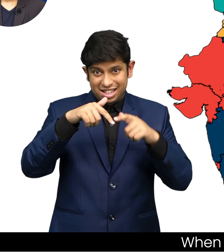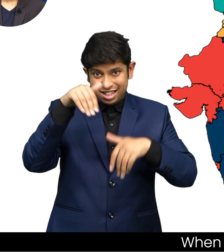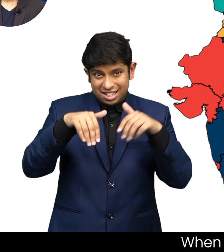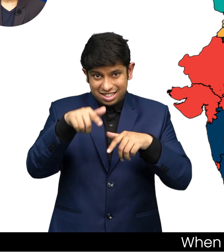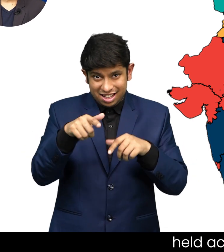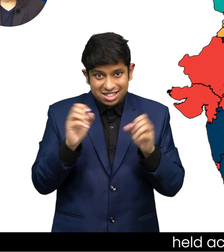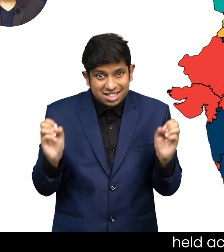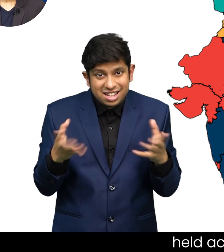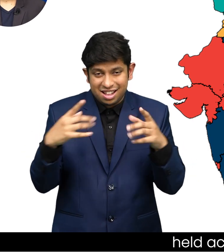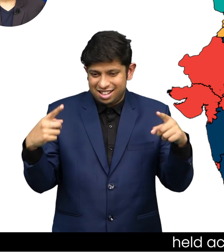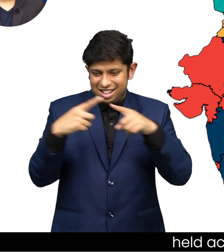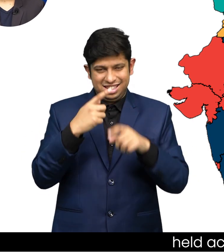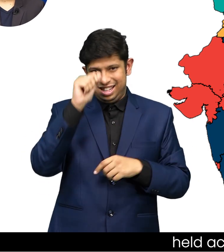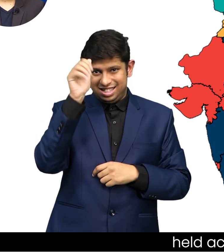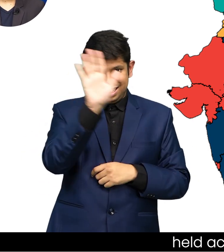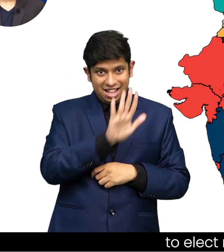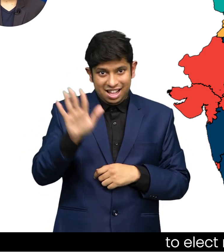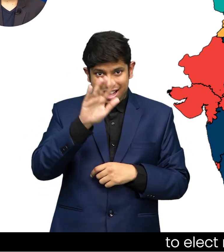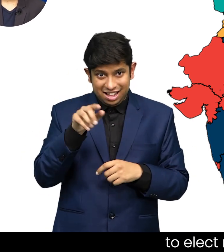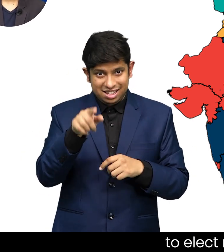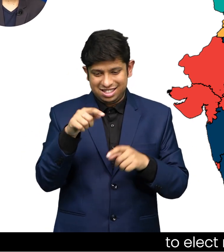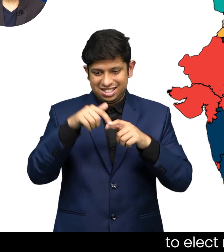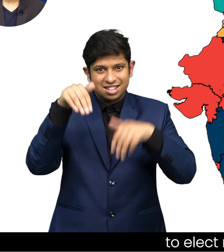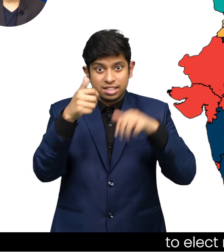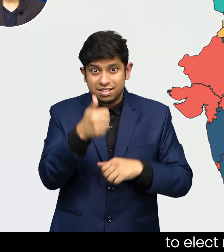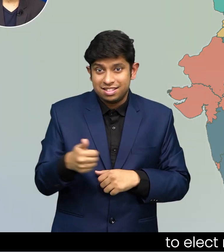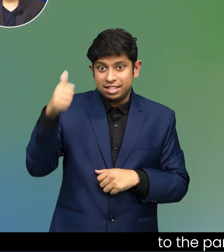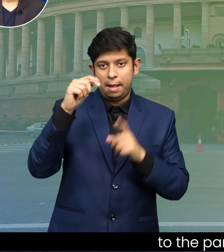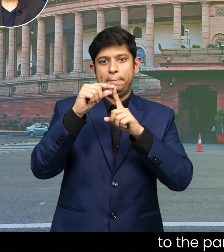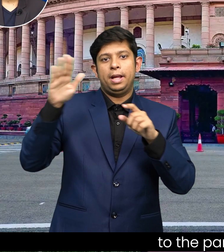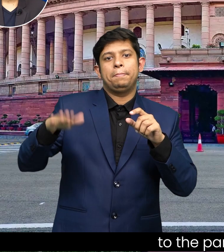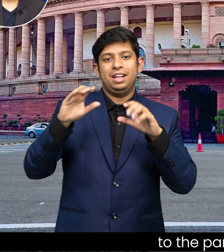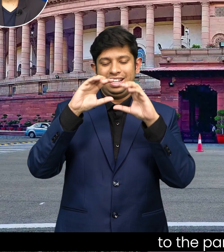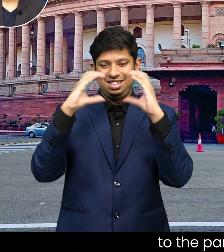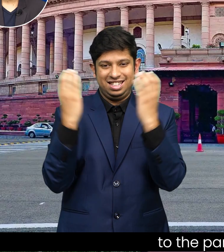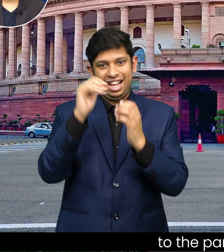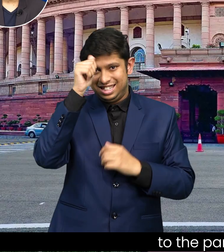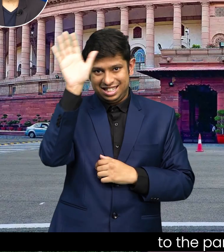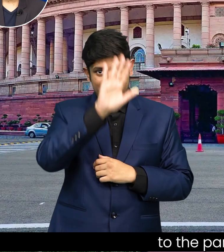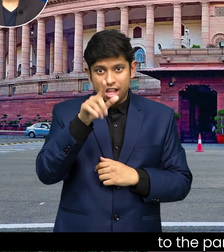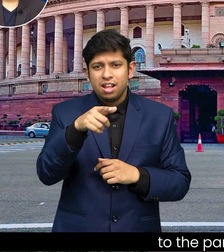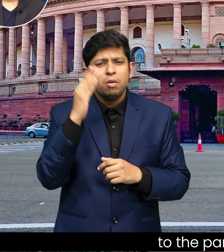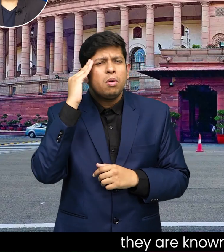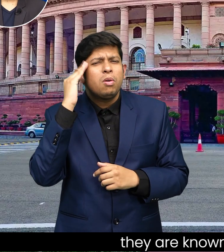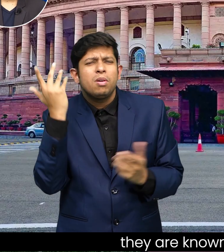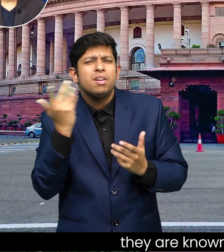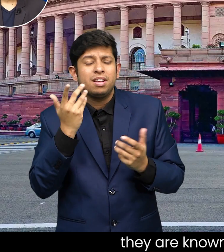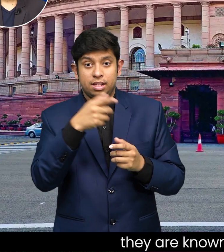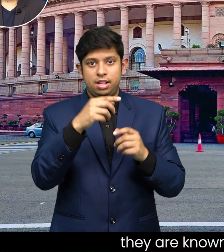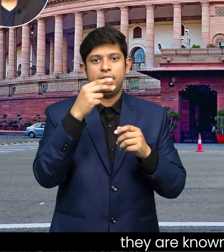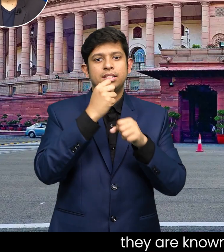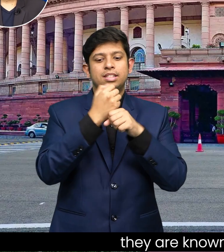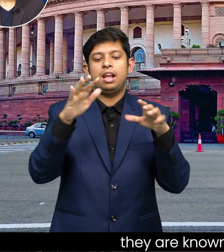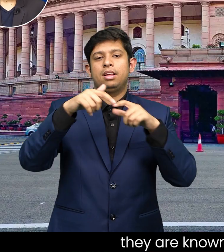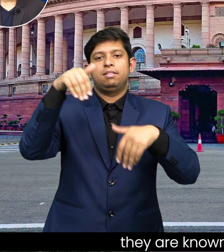When elections are held across a country to elect representatives to the Parliament of India, they are known